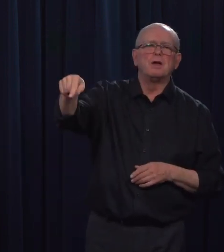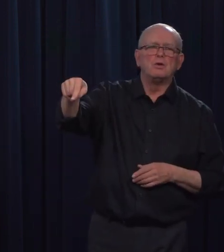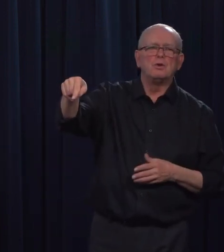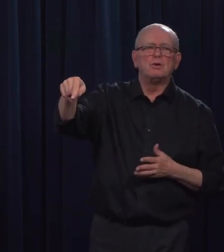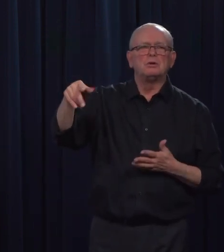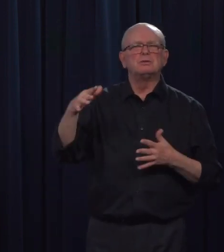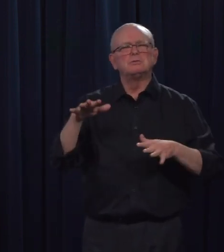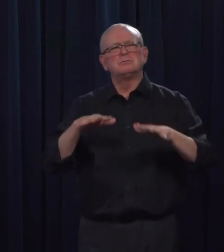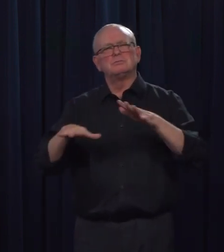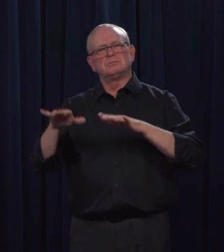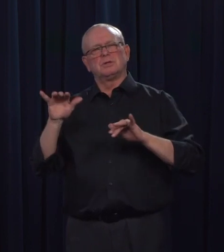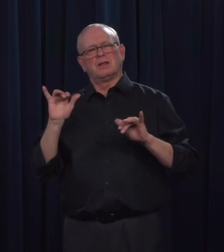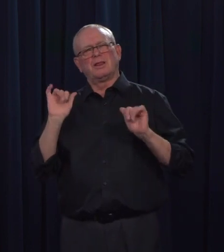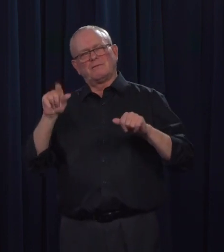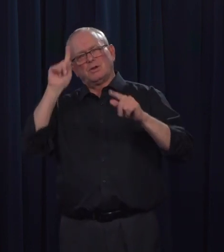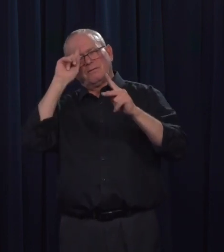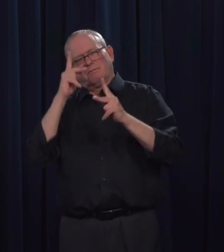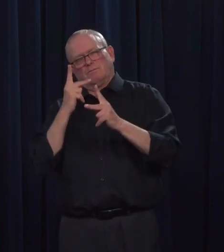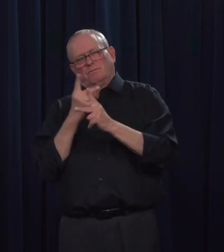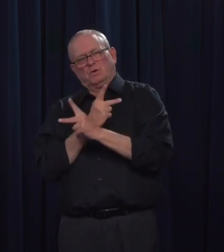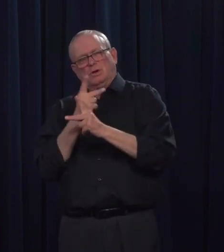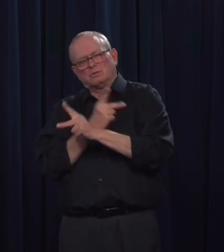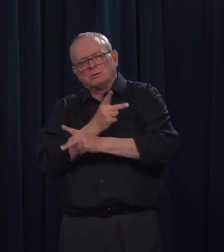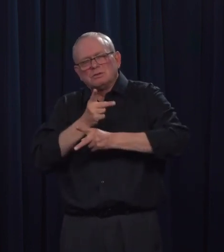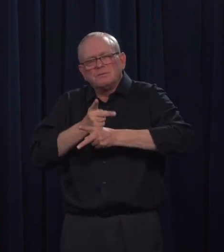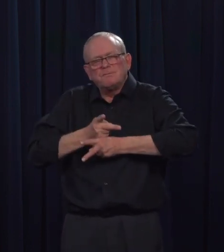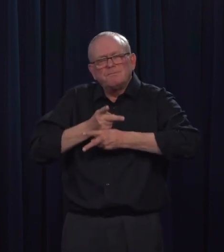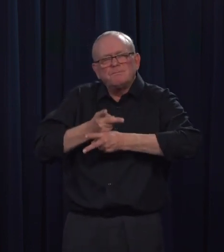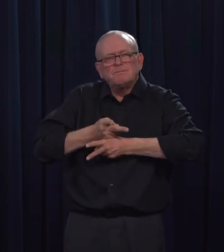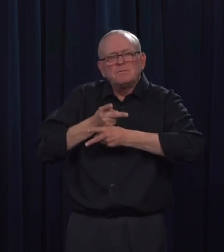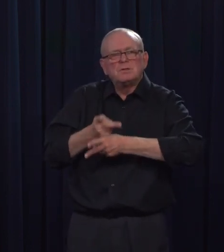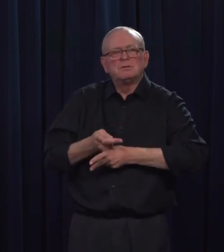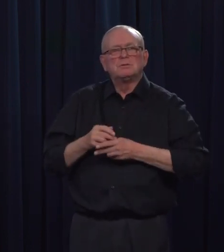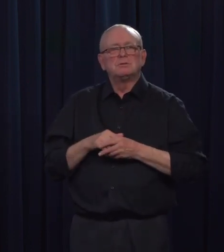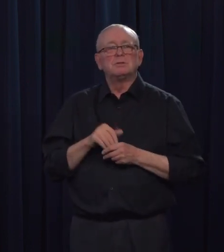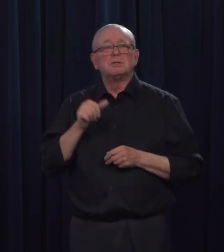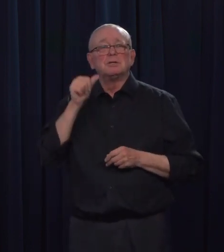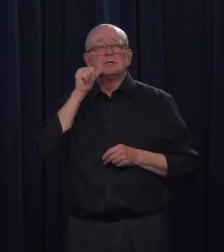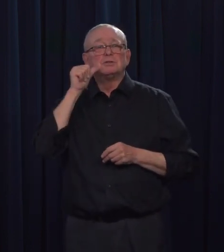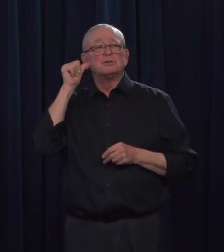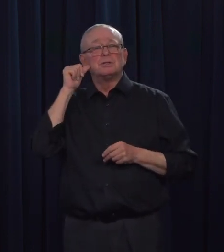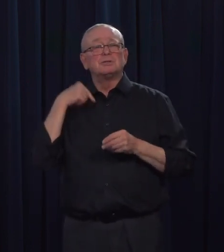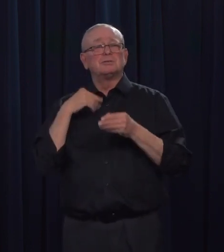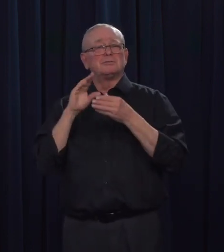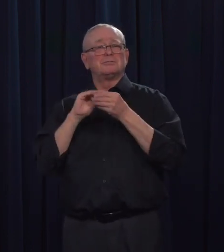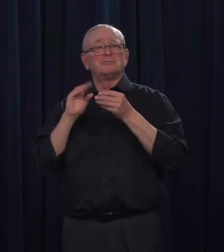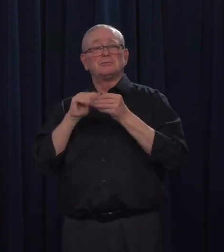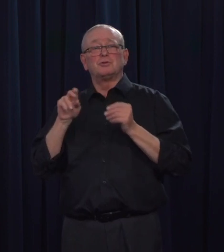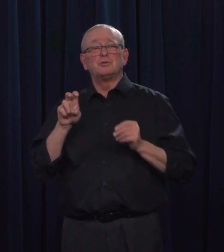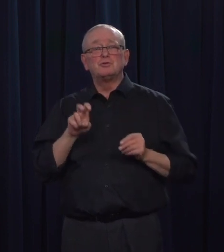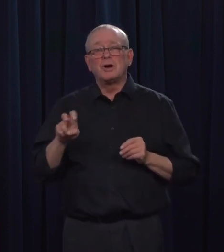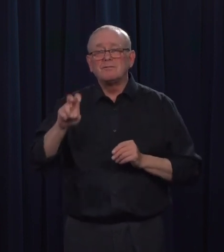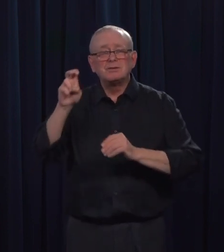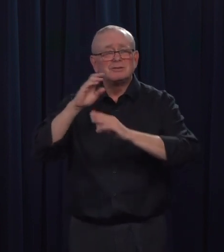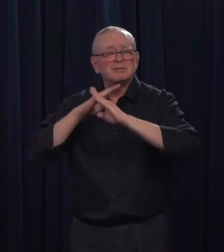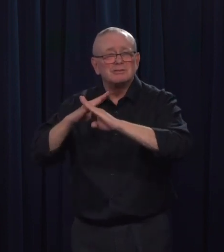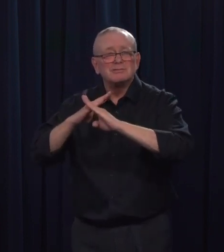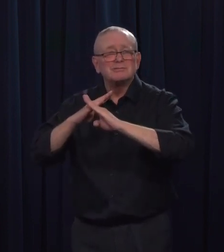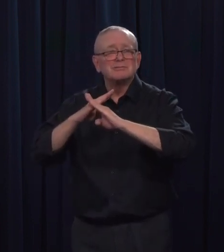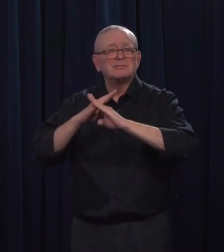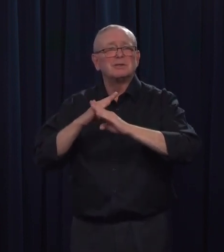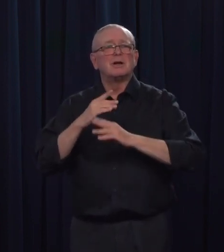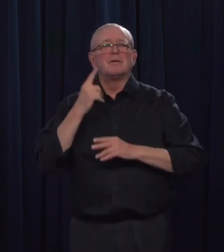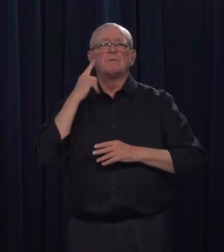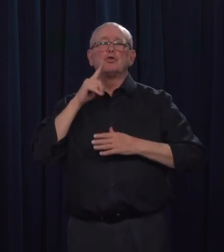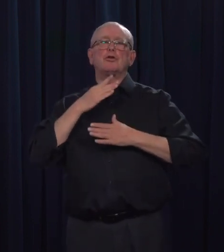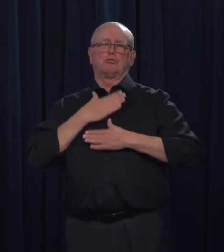yesterday are really about travel that is more for social purposes. So again, recommending people not